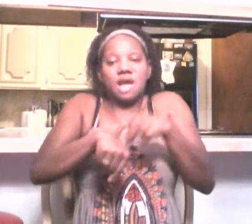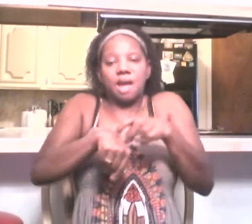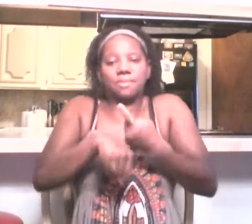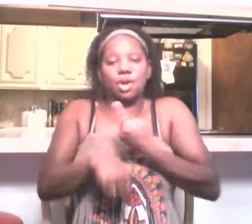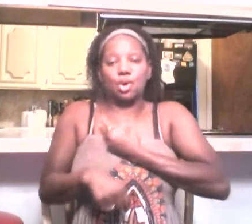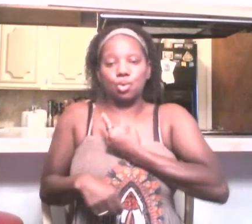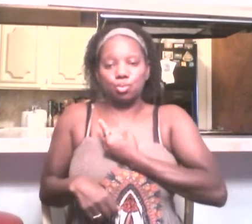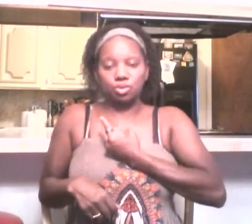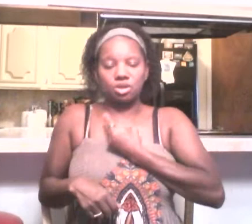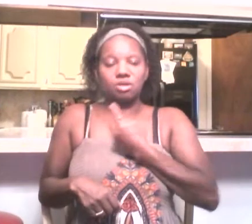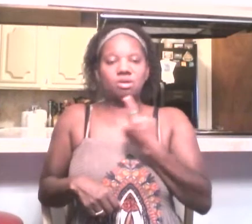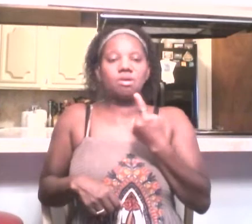time alone.